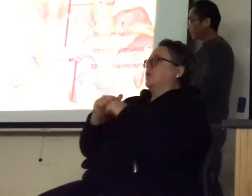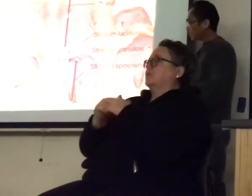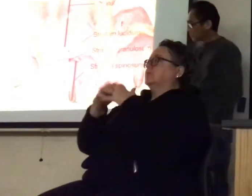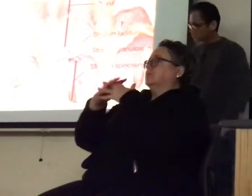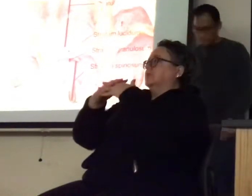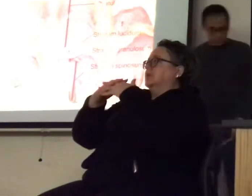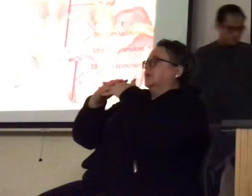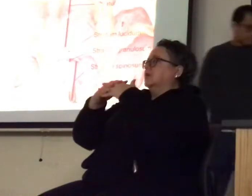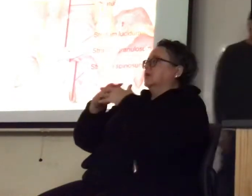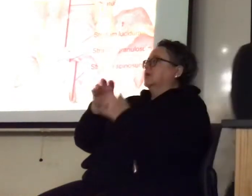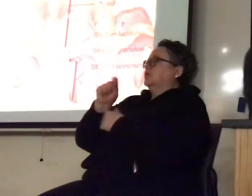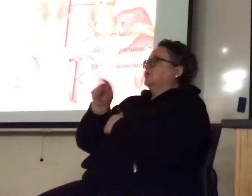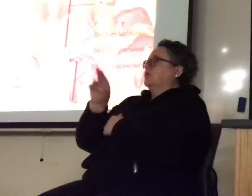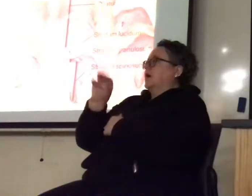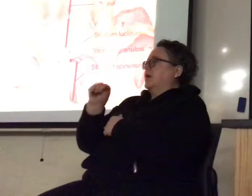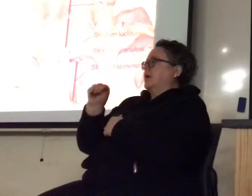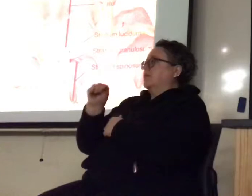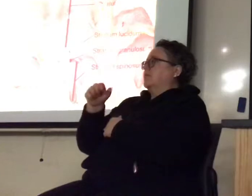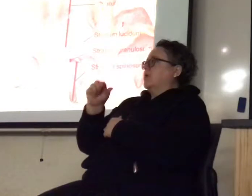waterproofing.